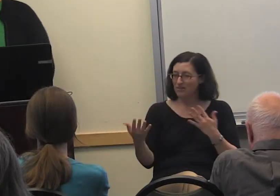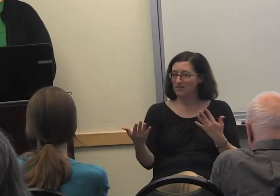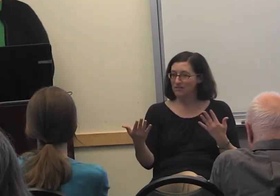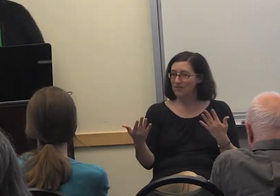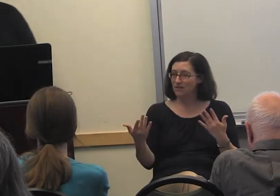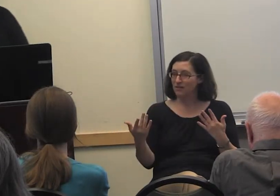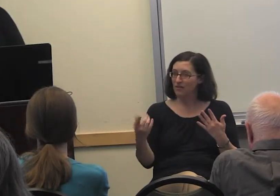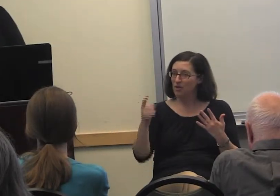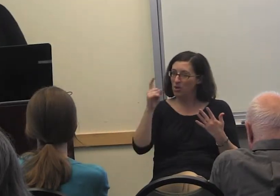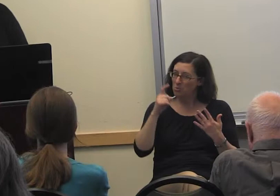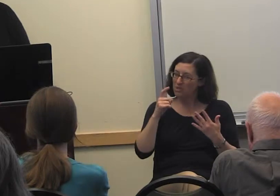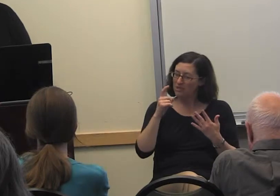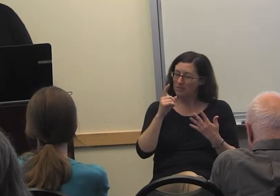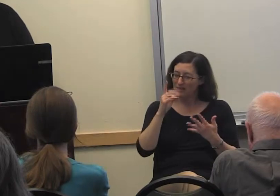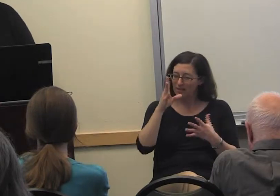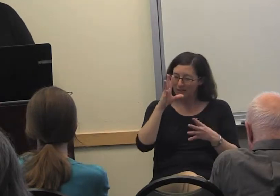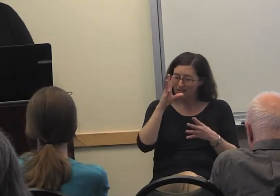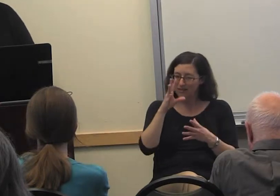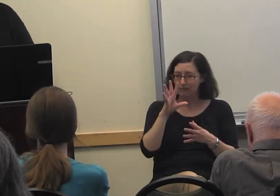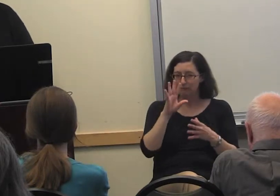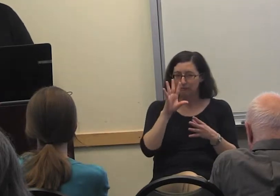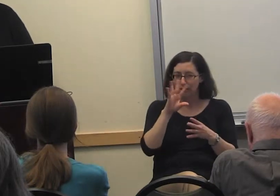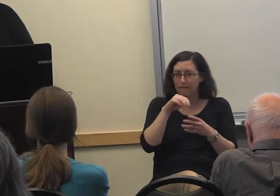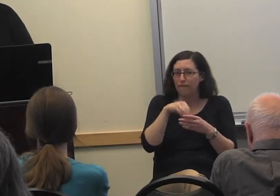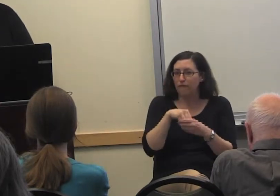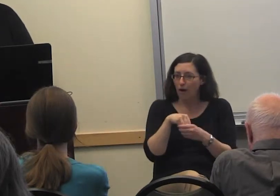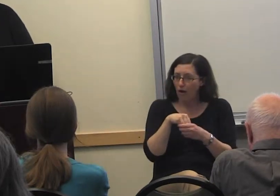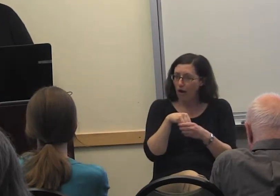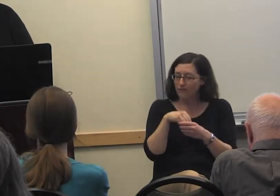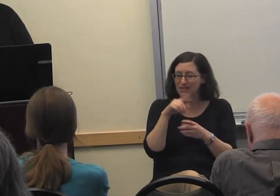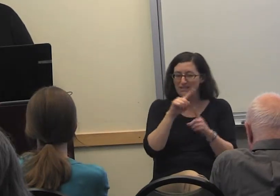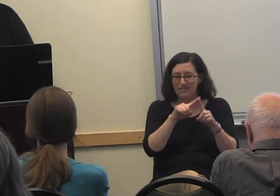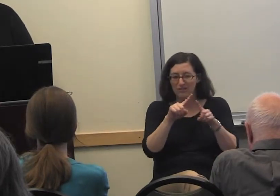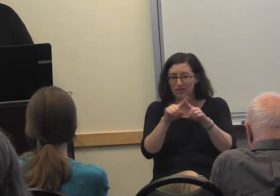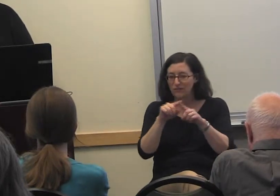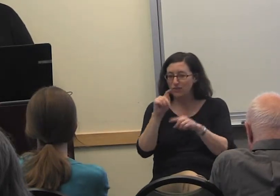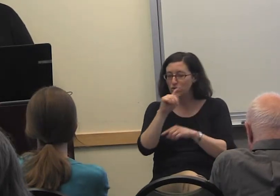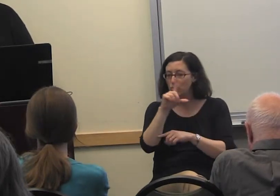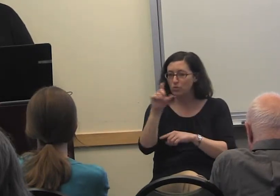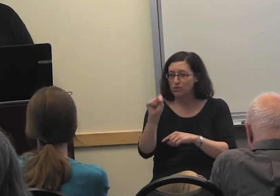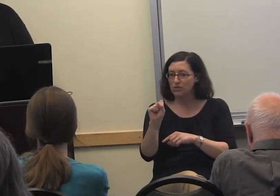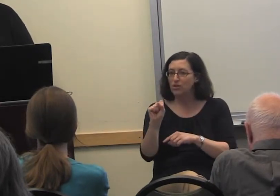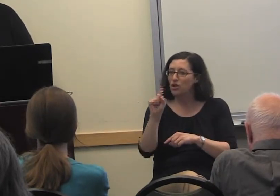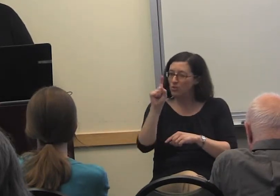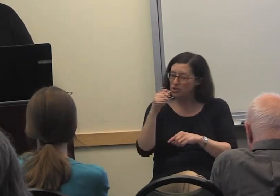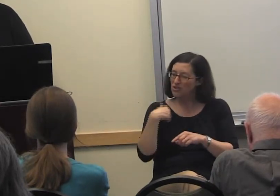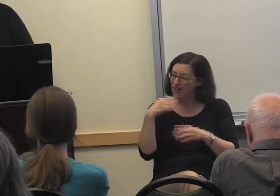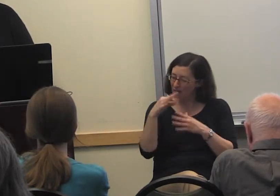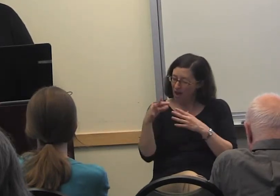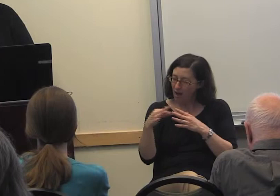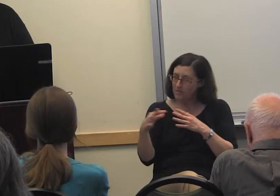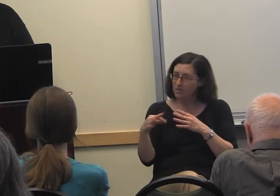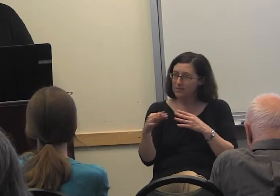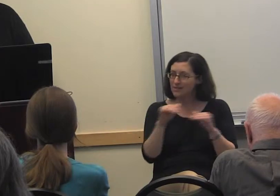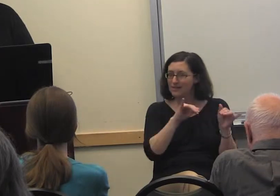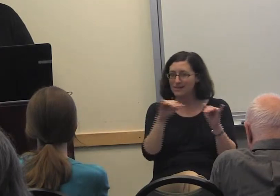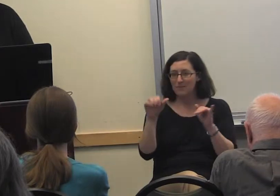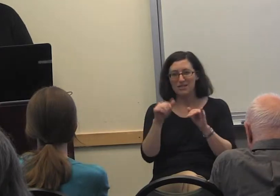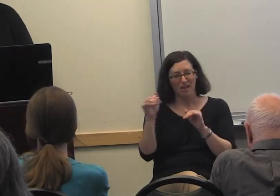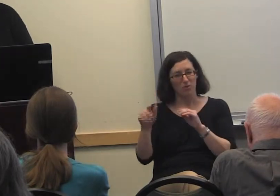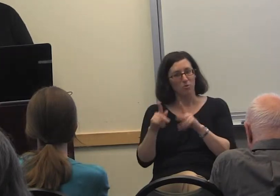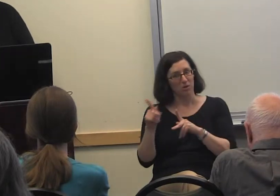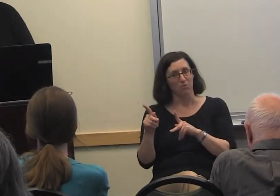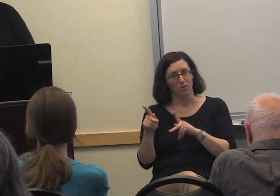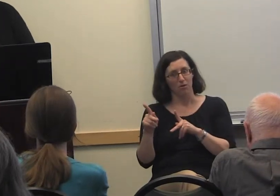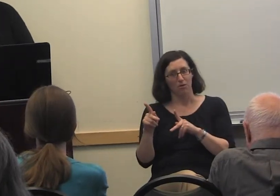and engage with productivity tools with as much choice in how we do that as any other user. And so Gus will show you